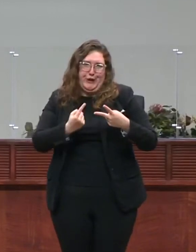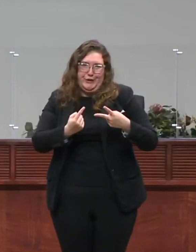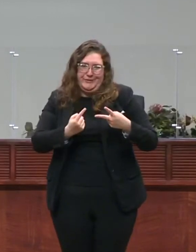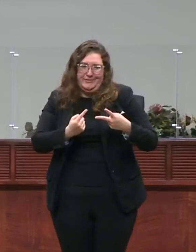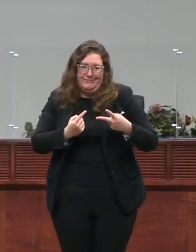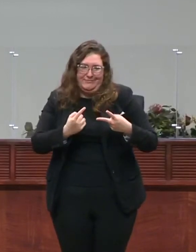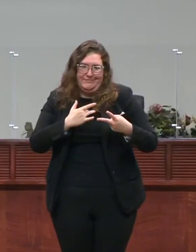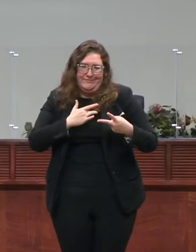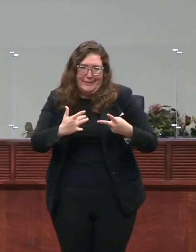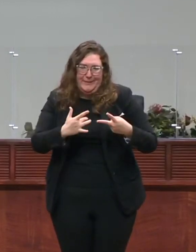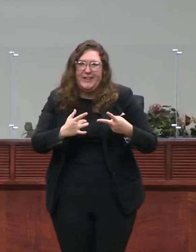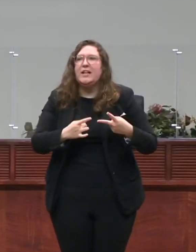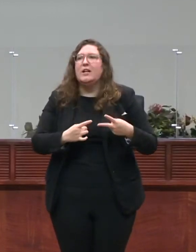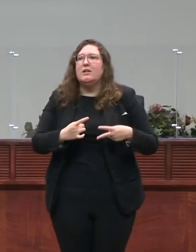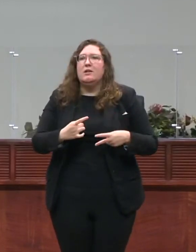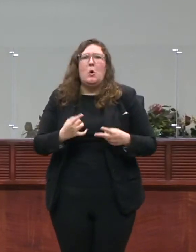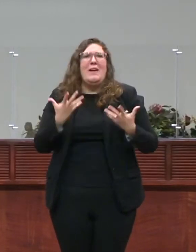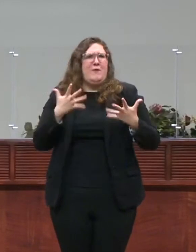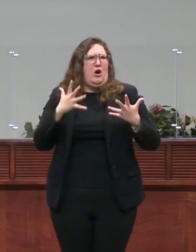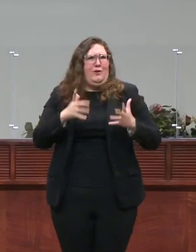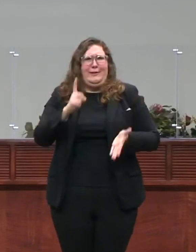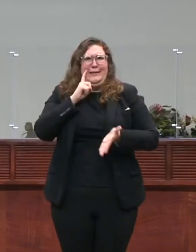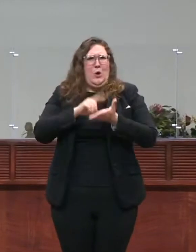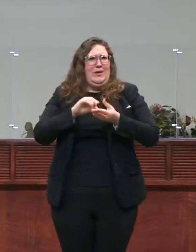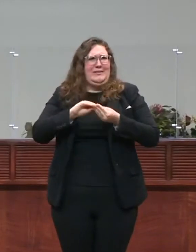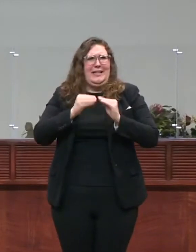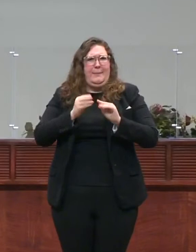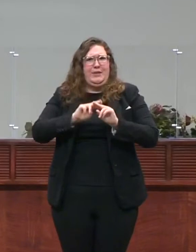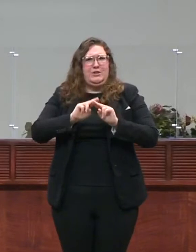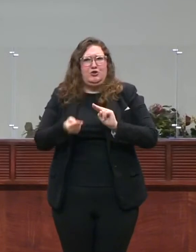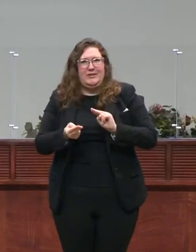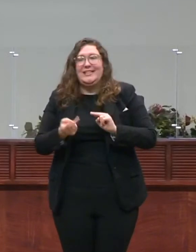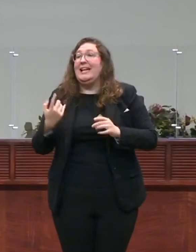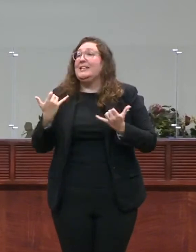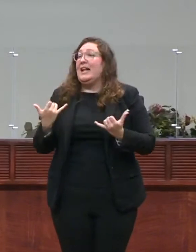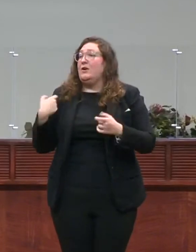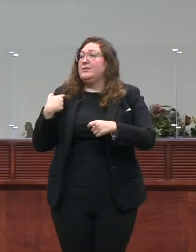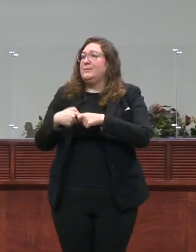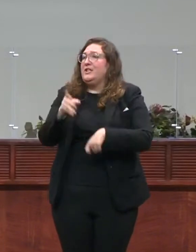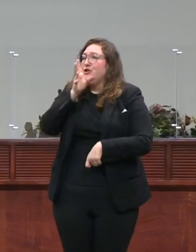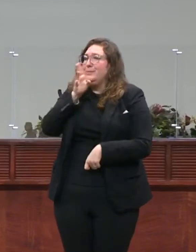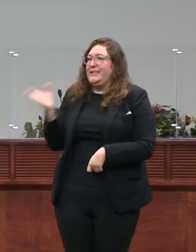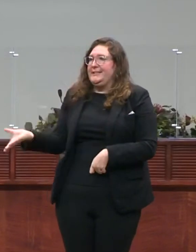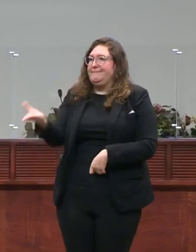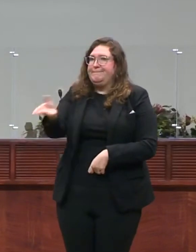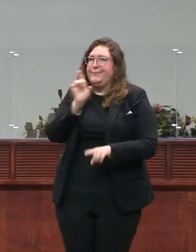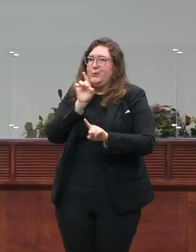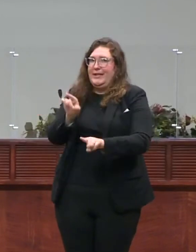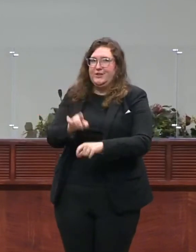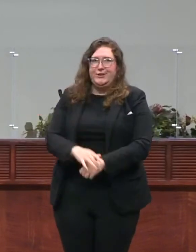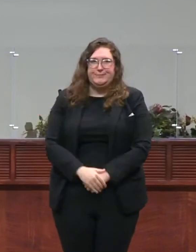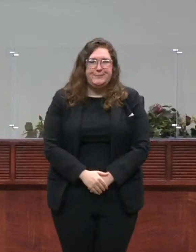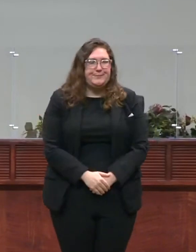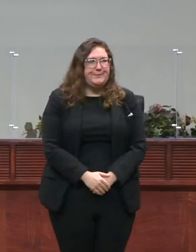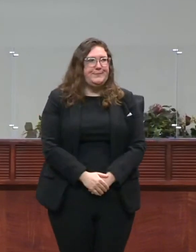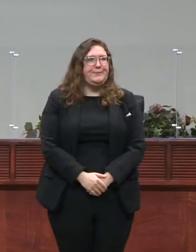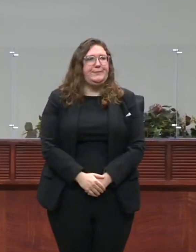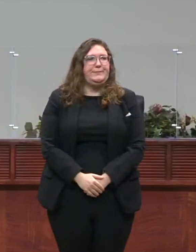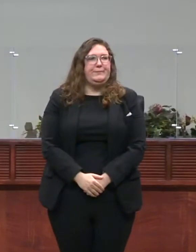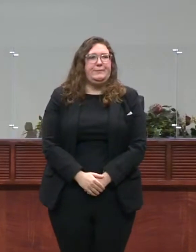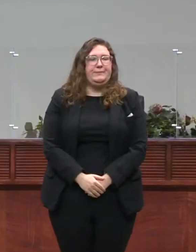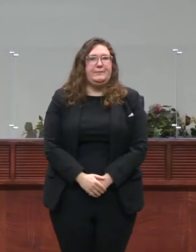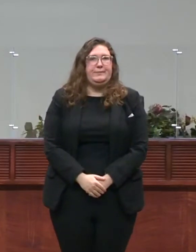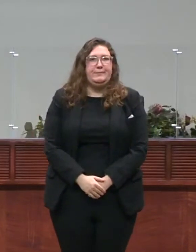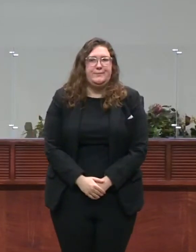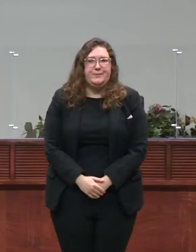I think we are experiencing that already. Perdón. Yo creo que ya pasamos el pico de los números de